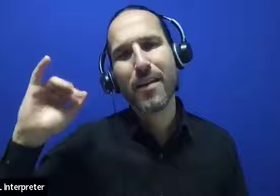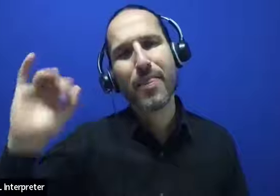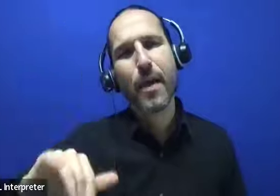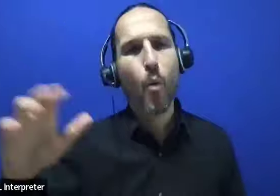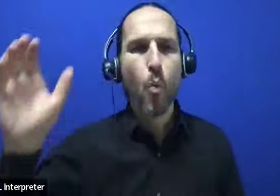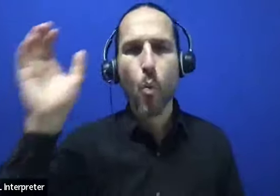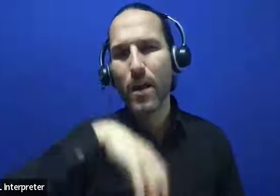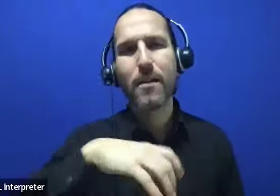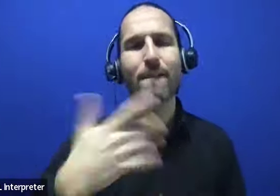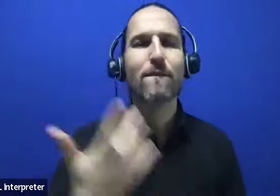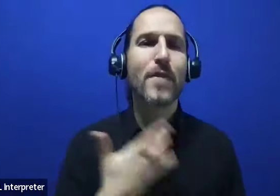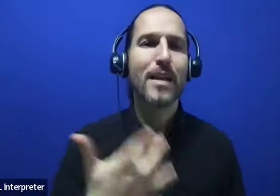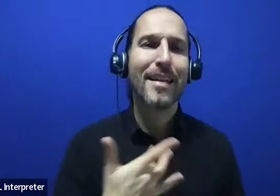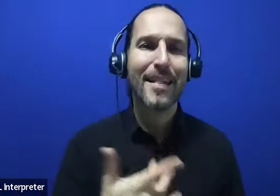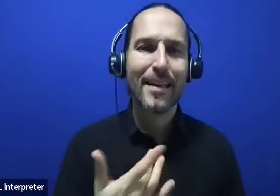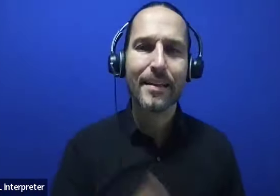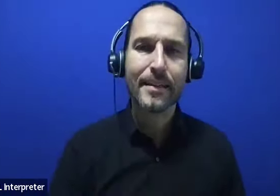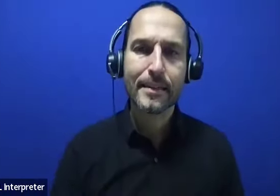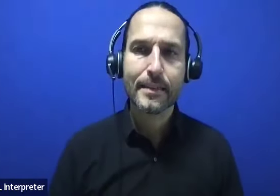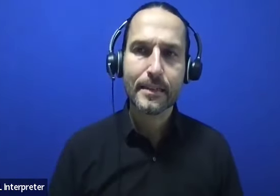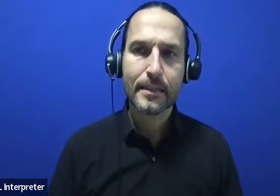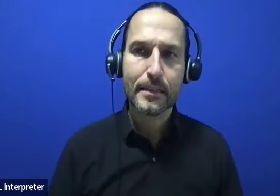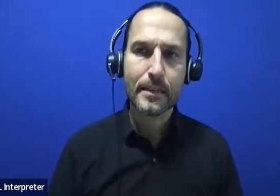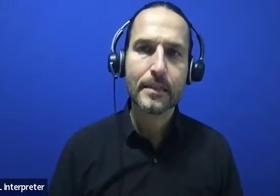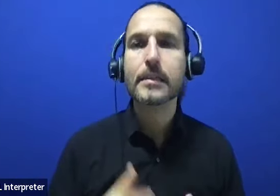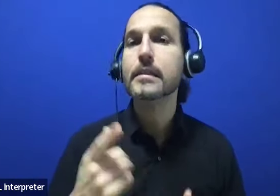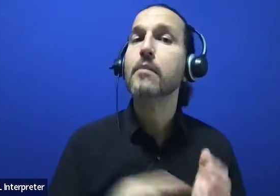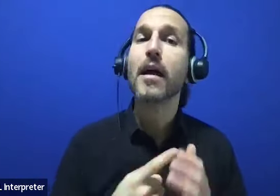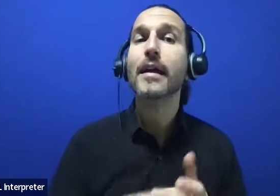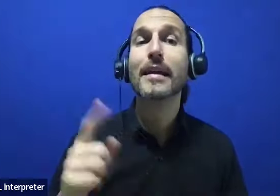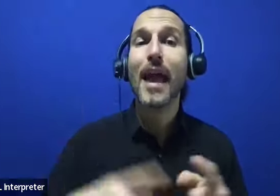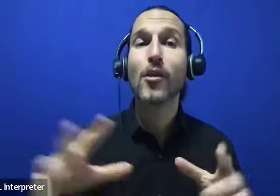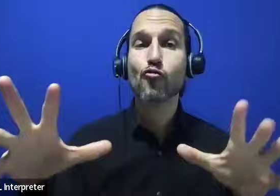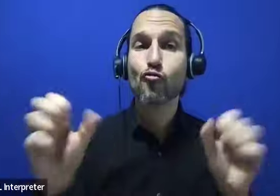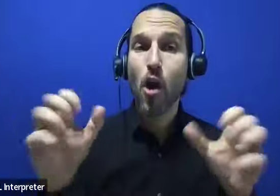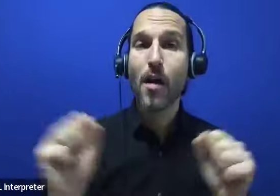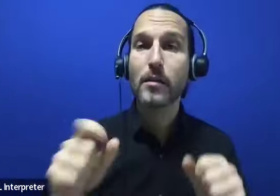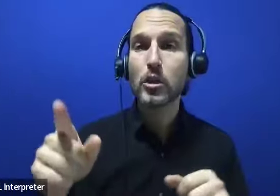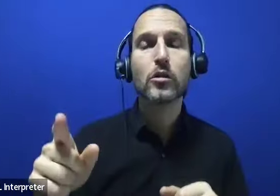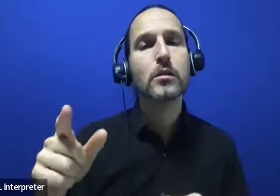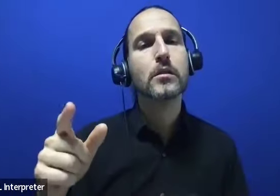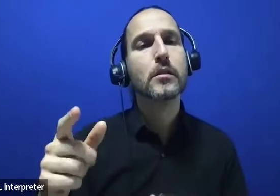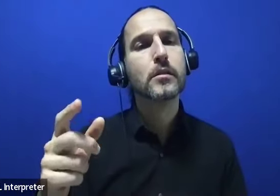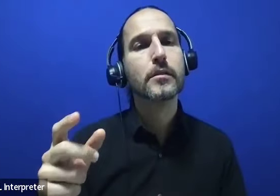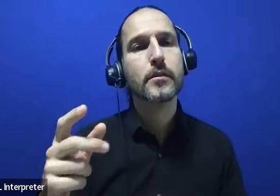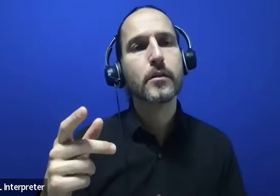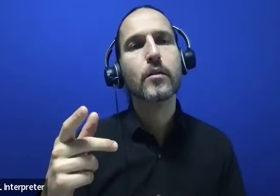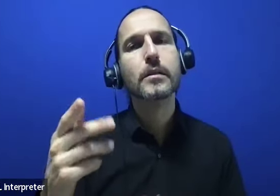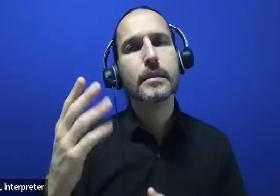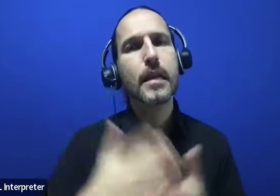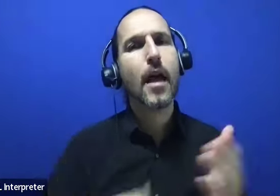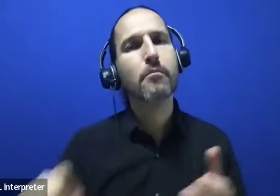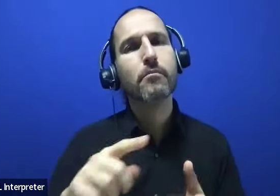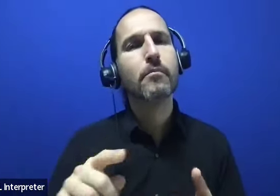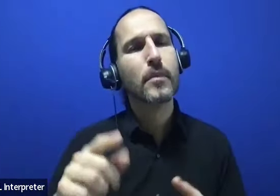sensation tactilely. And sometimes they won't grip things very tightly. I watched a girl that was supposed to be stirring some stuff, and she just